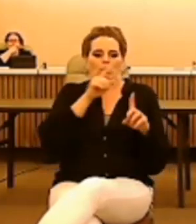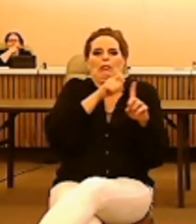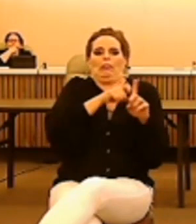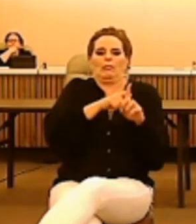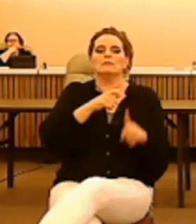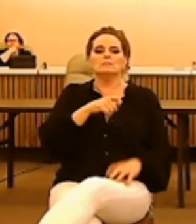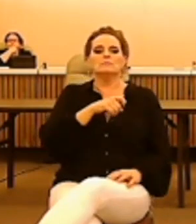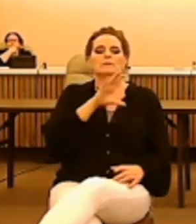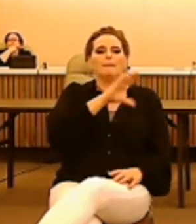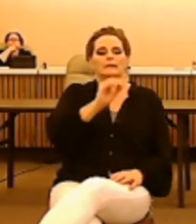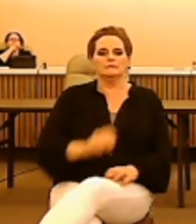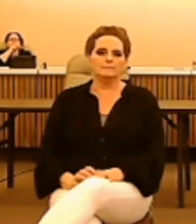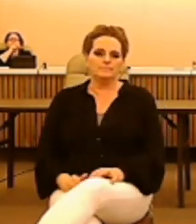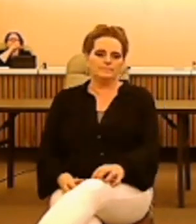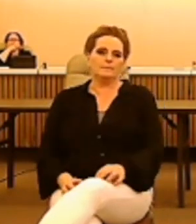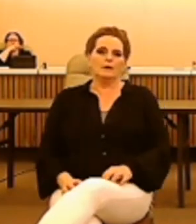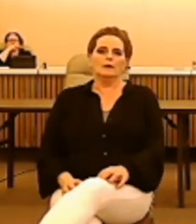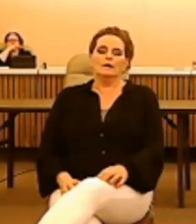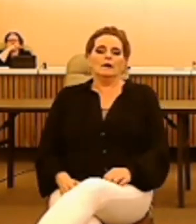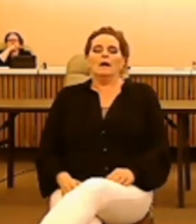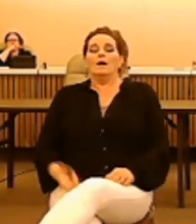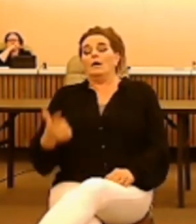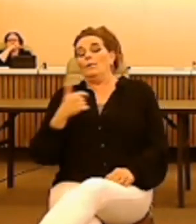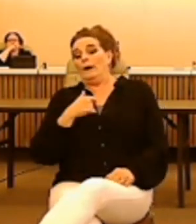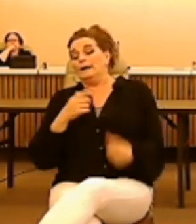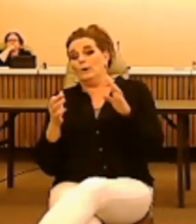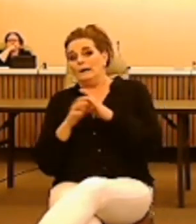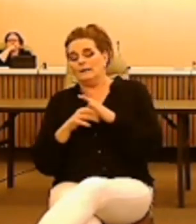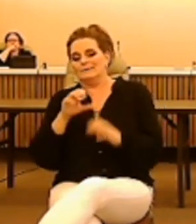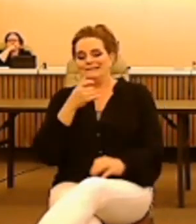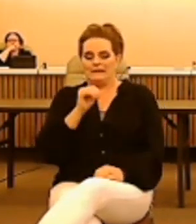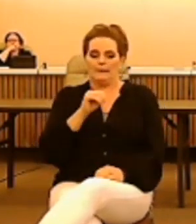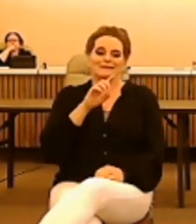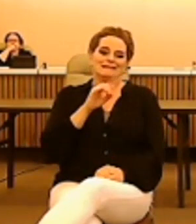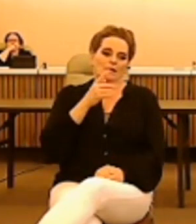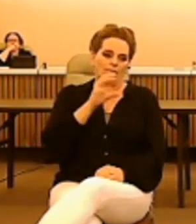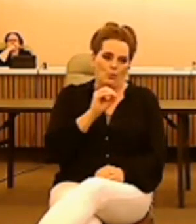okay, go ahead, Sam. Well, I'm just gonna, Sam DeSalvo again.